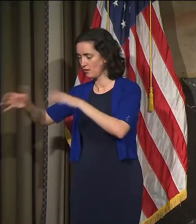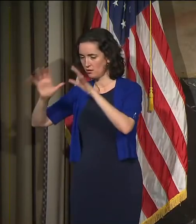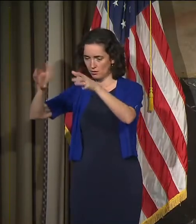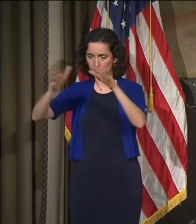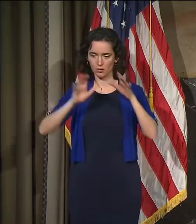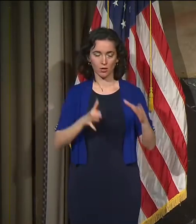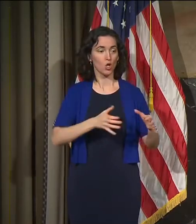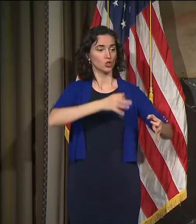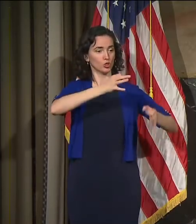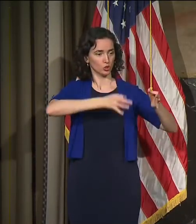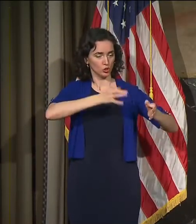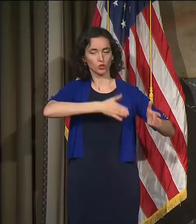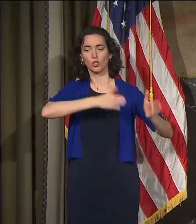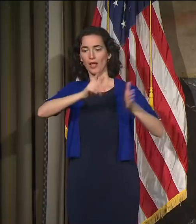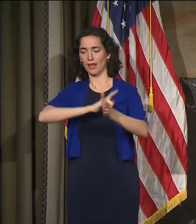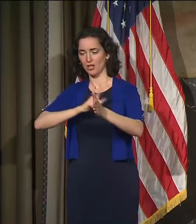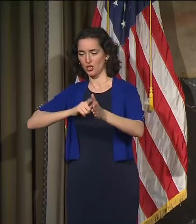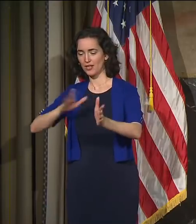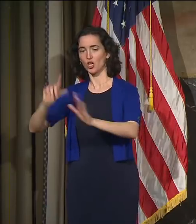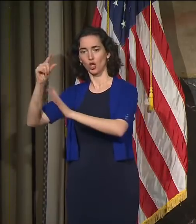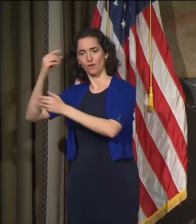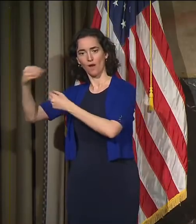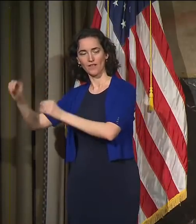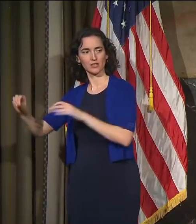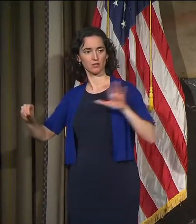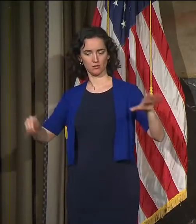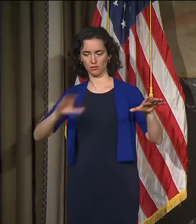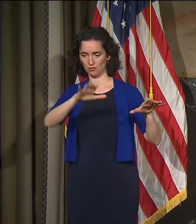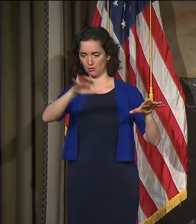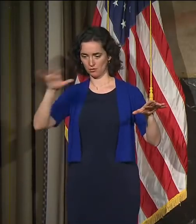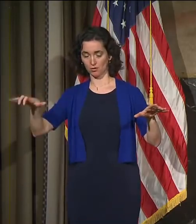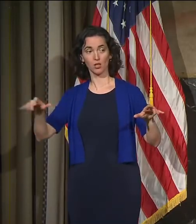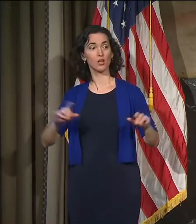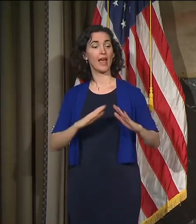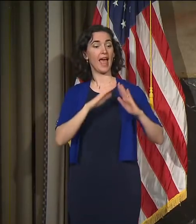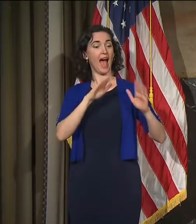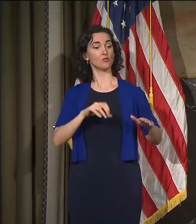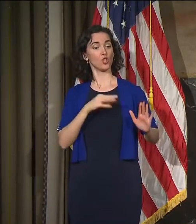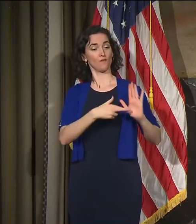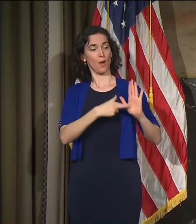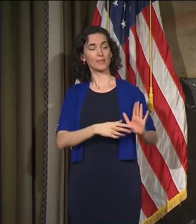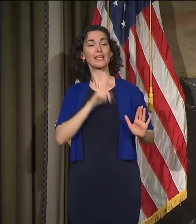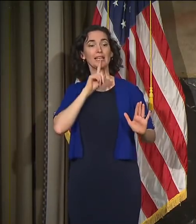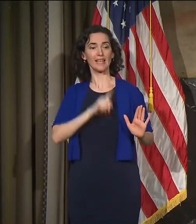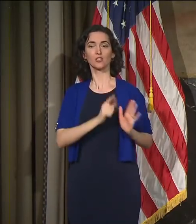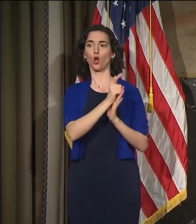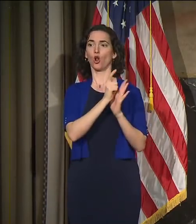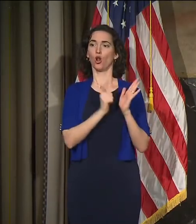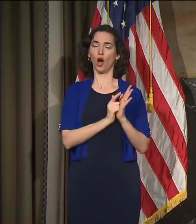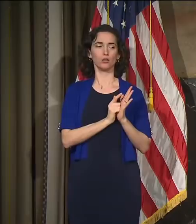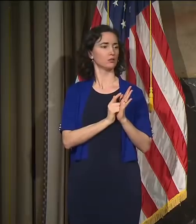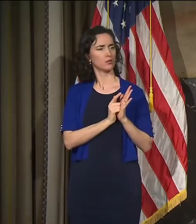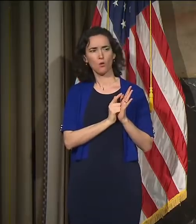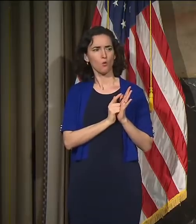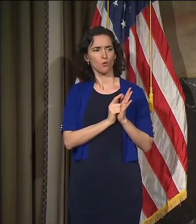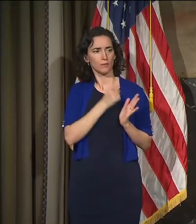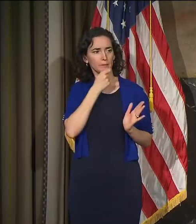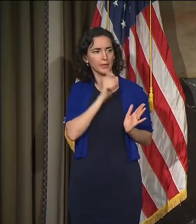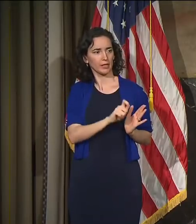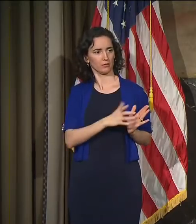the legislature, and the governor's office. But the House of Representatives is not the legislature. And it really is just that